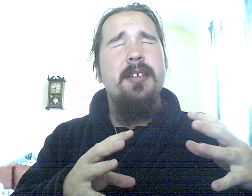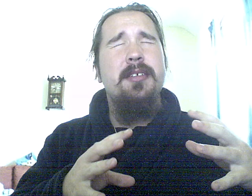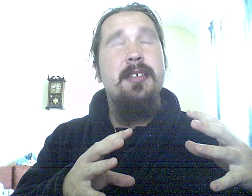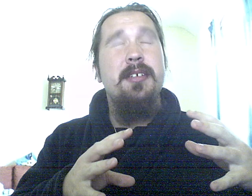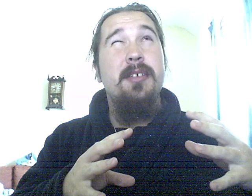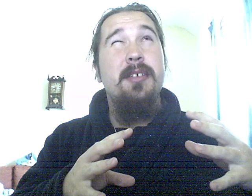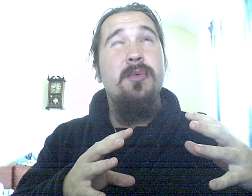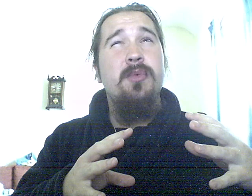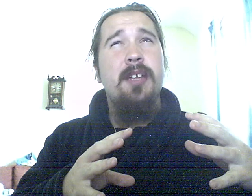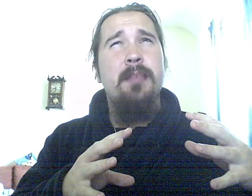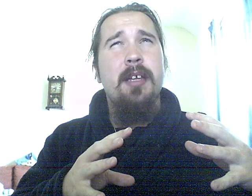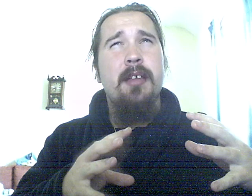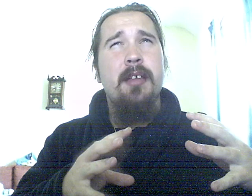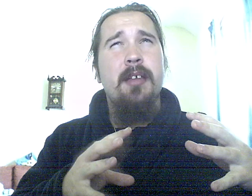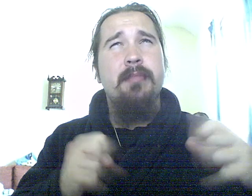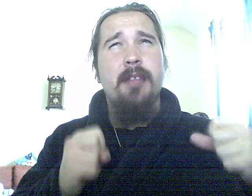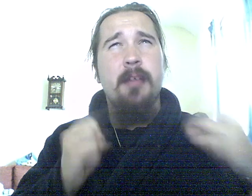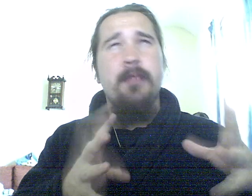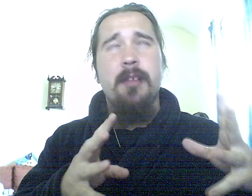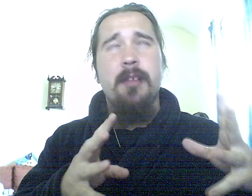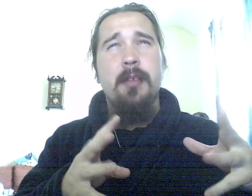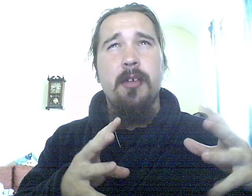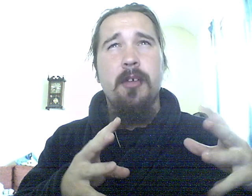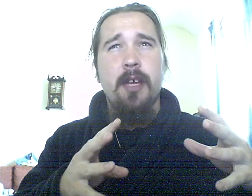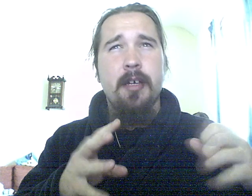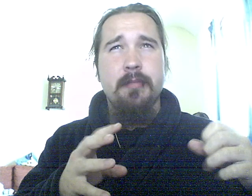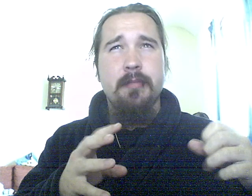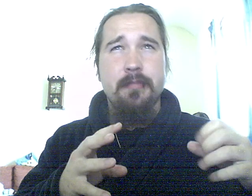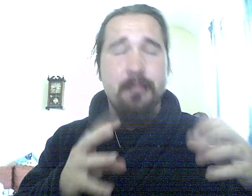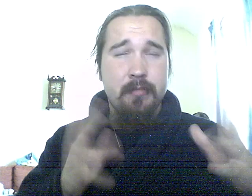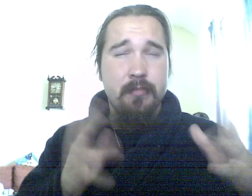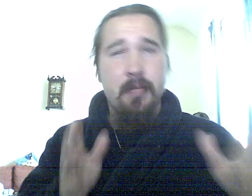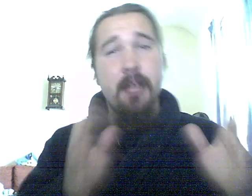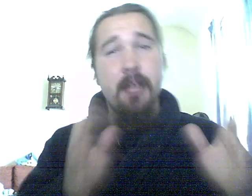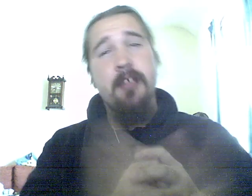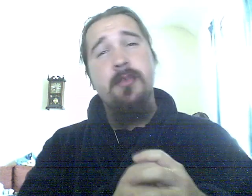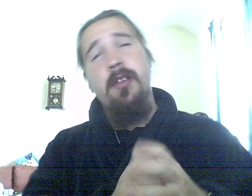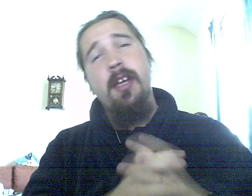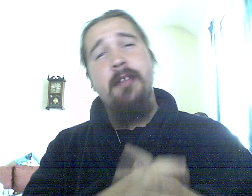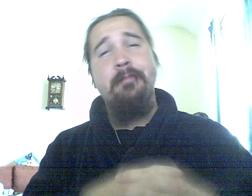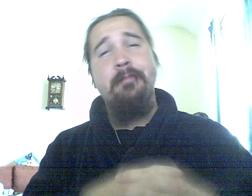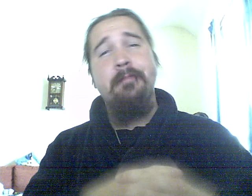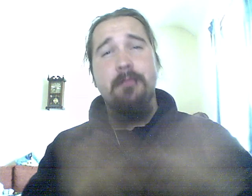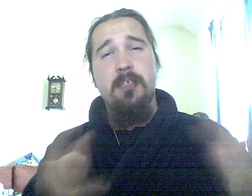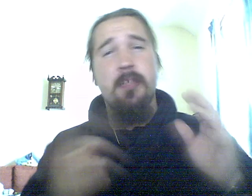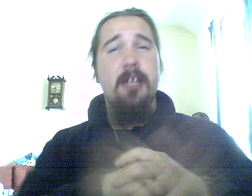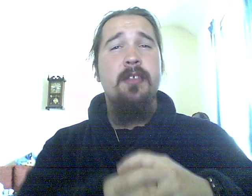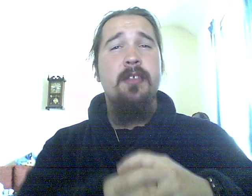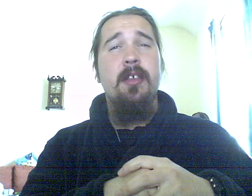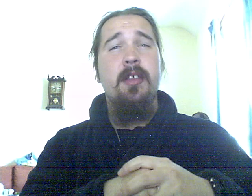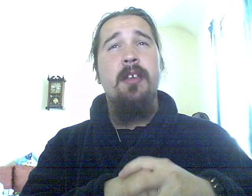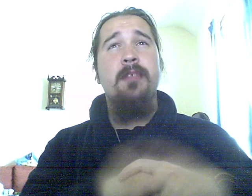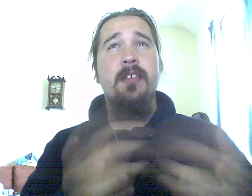nice to see, name blanking, Dharma from Dharma and Greg playing a decent role again. She plays the